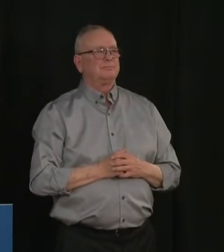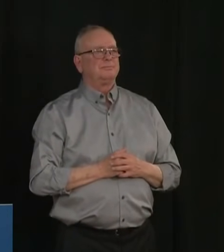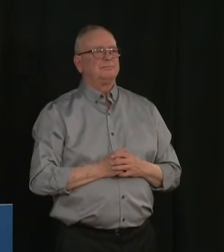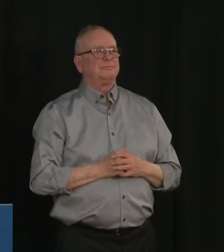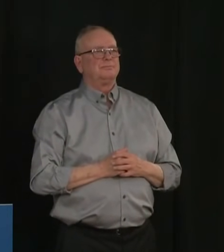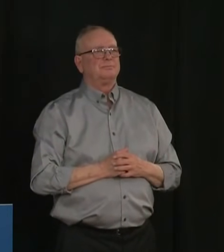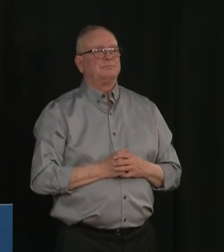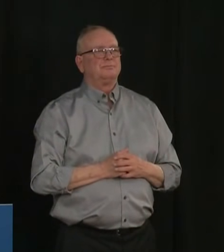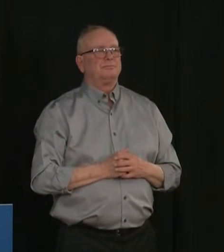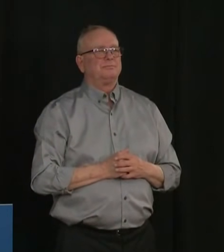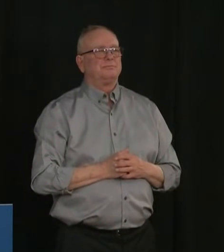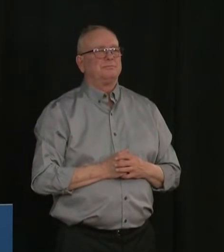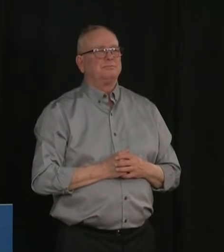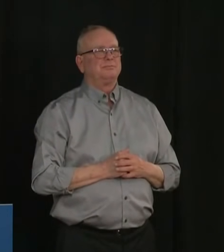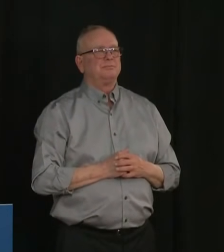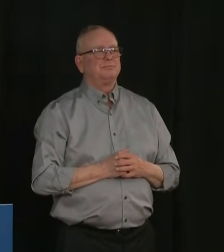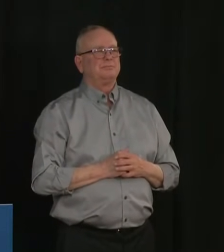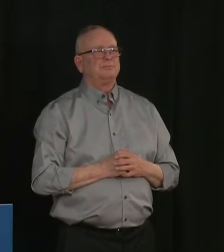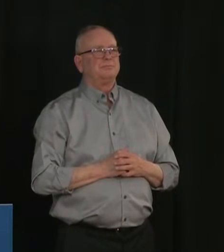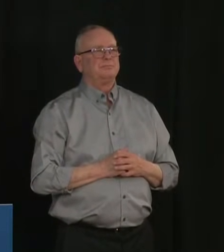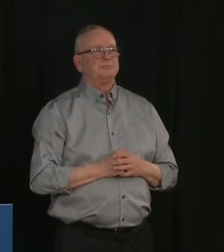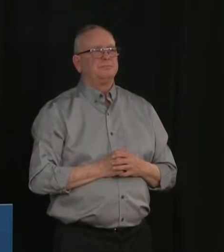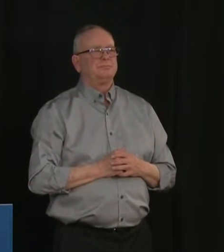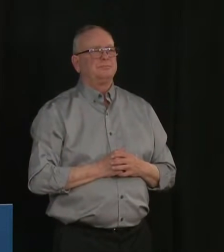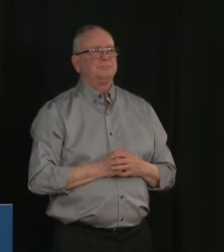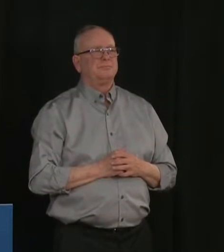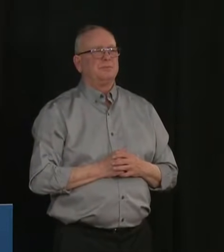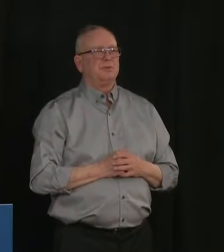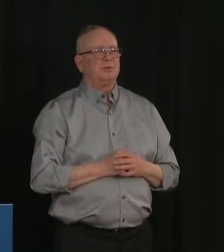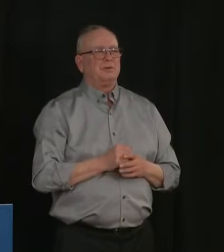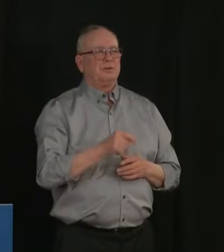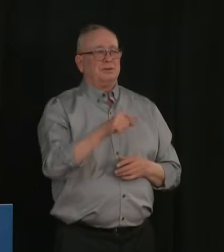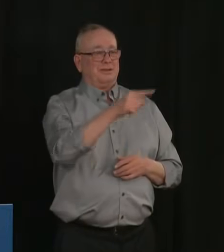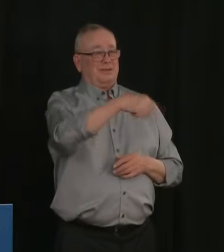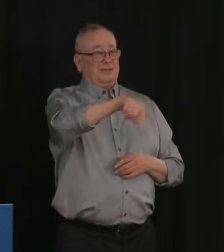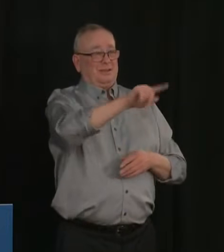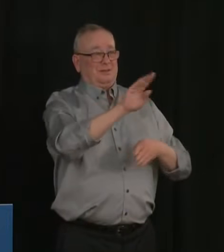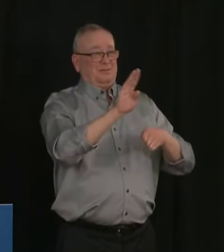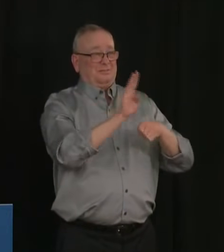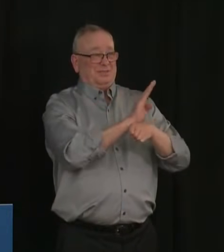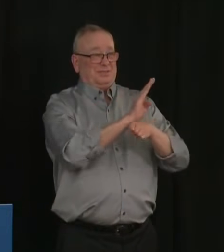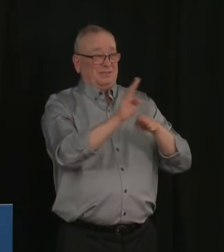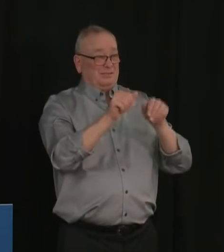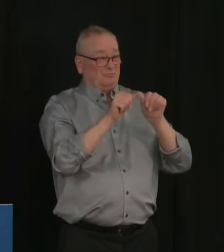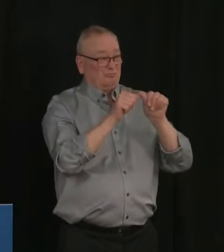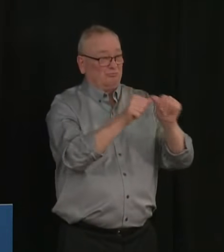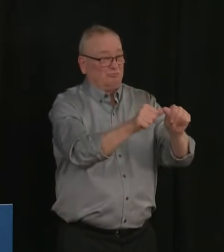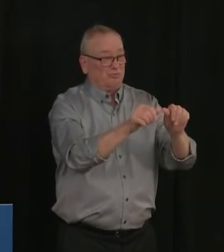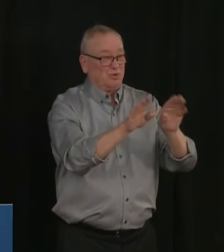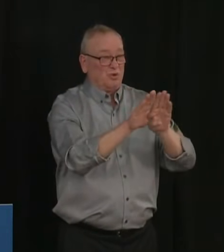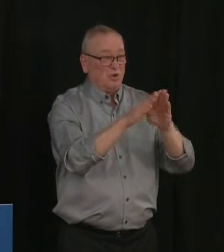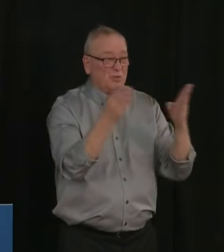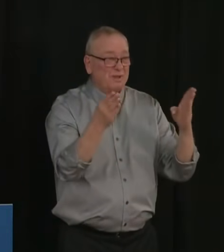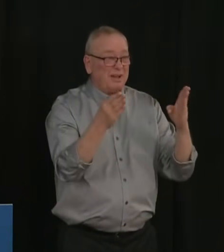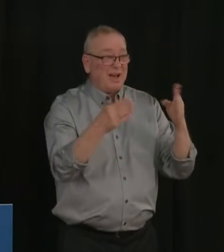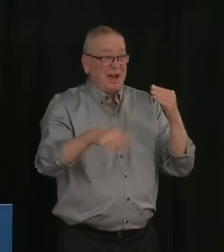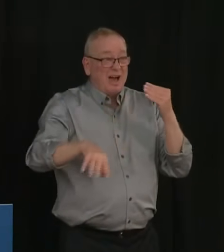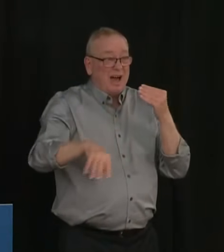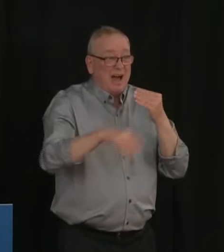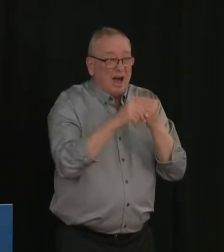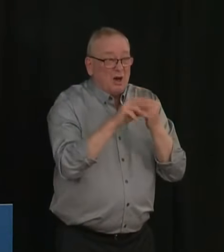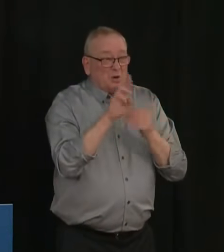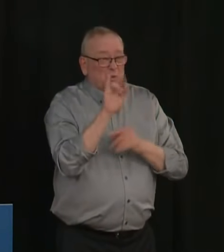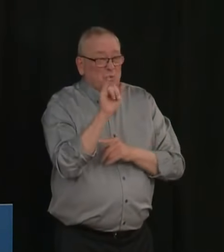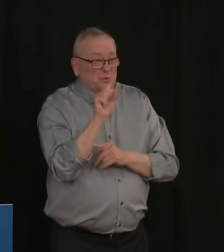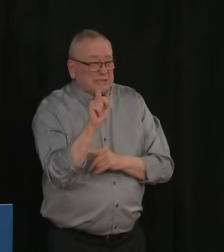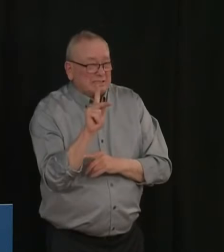interests for those businesses to put others at risk in their communities. So I would just ask them to think very carefully about their actions and